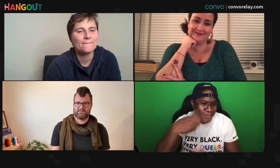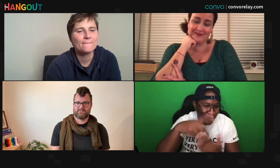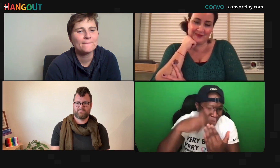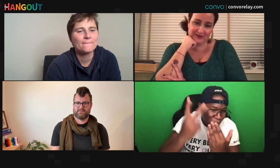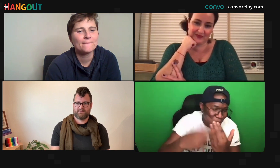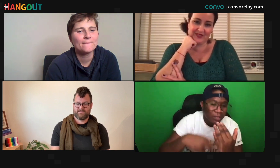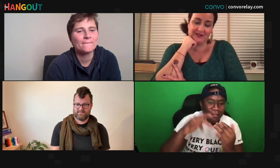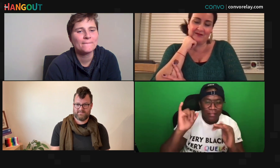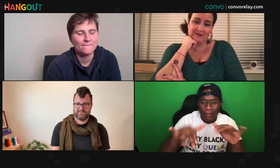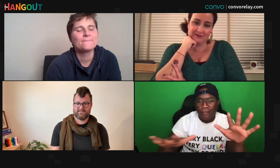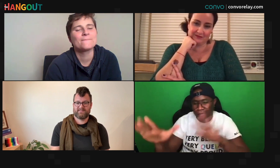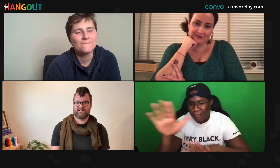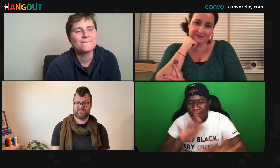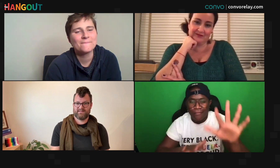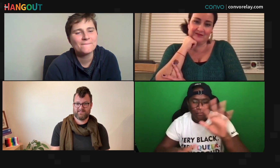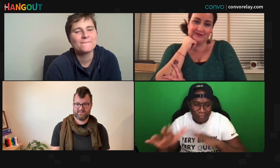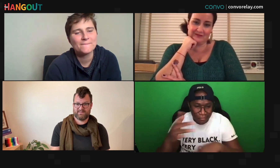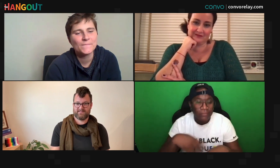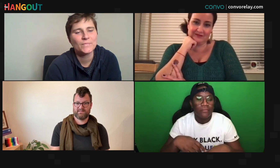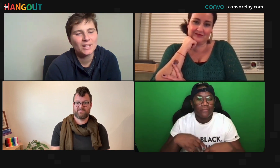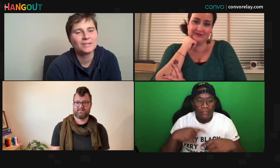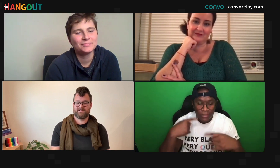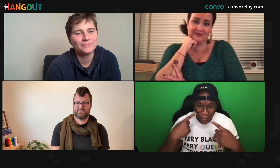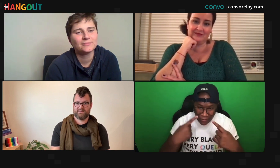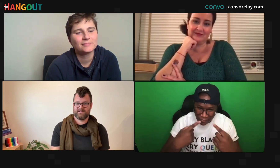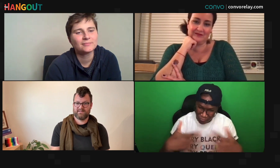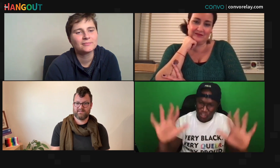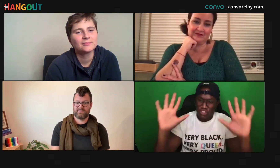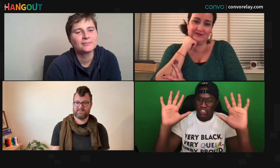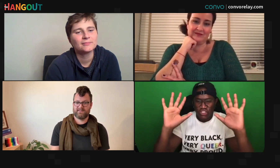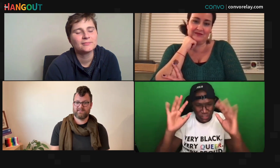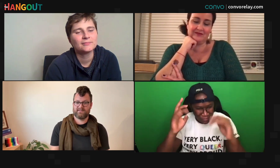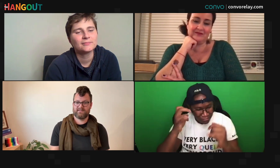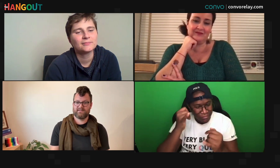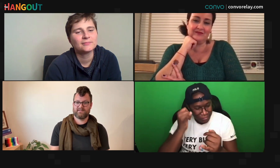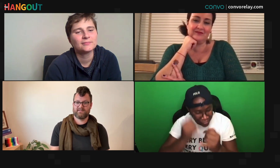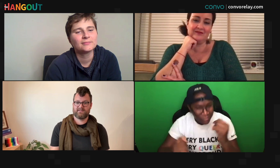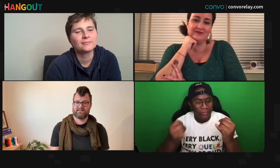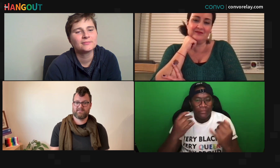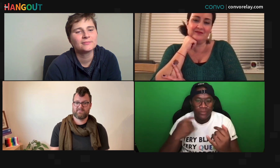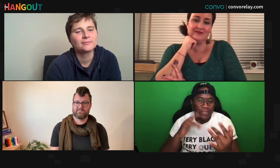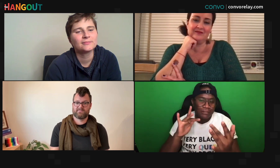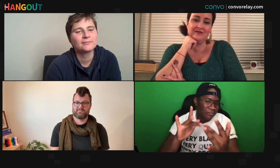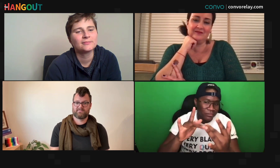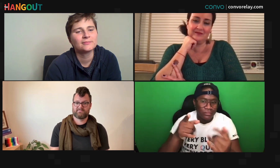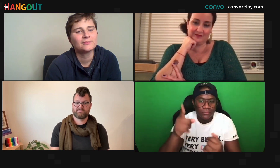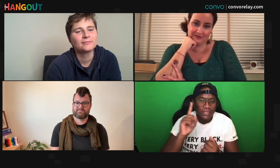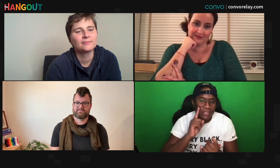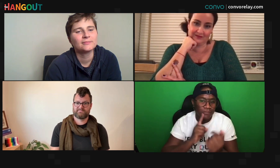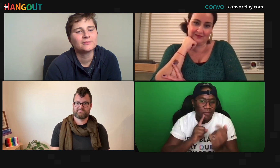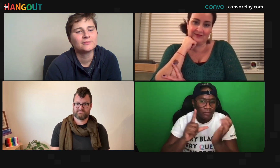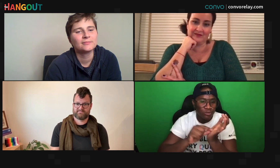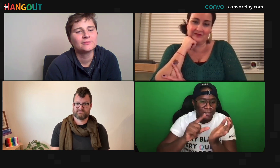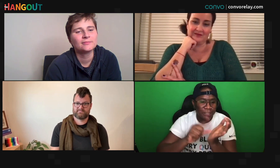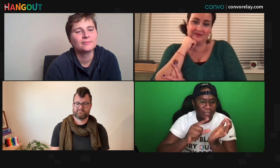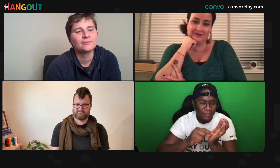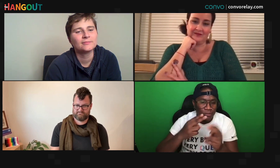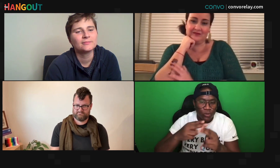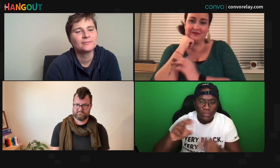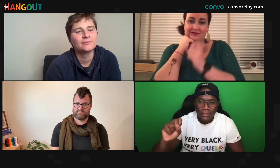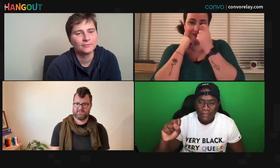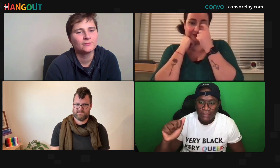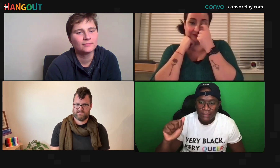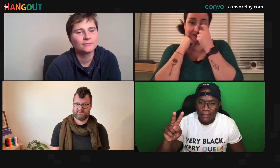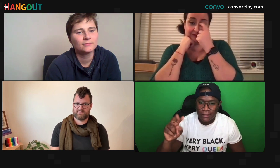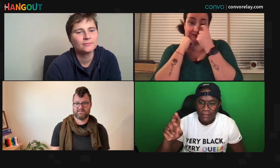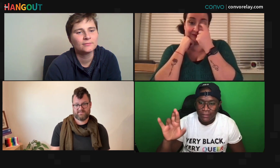factors internally, externally. I got into a PhD program, all these different factors combined, and I finally finished it